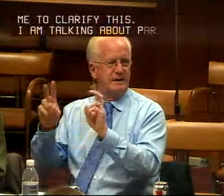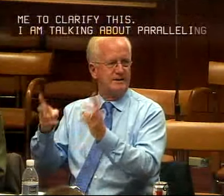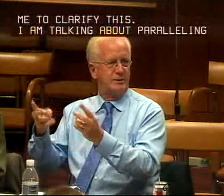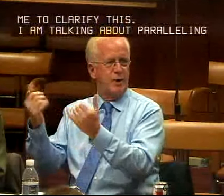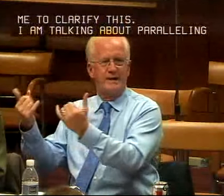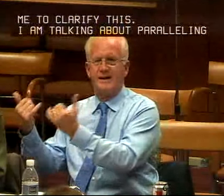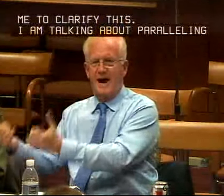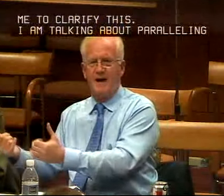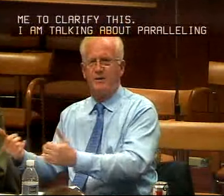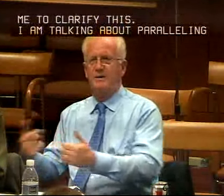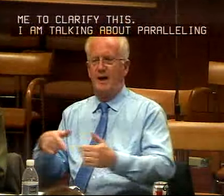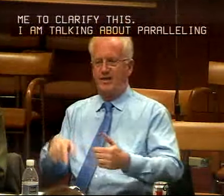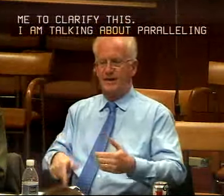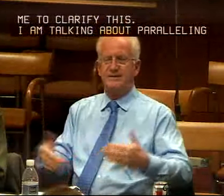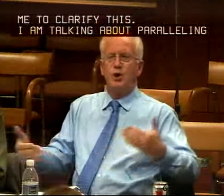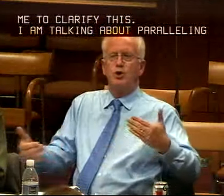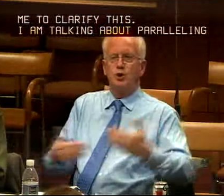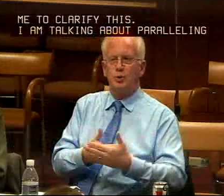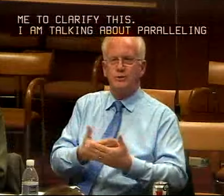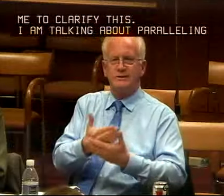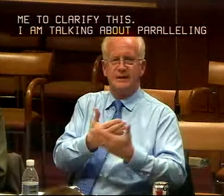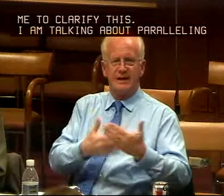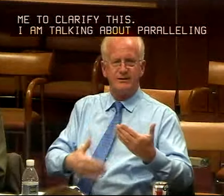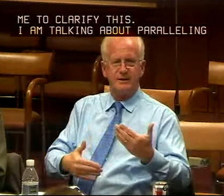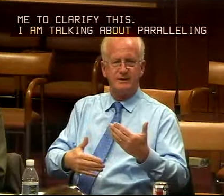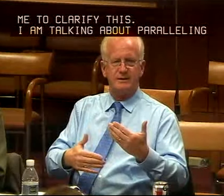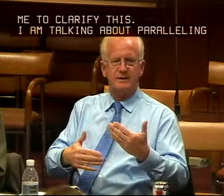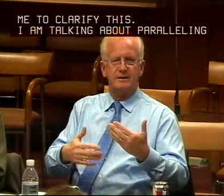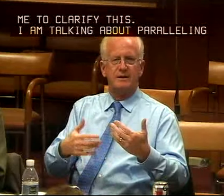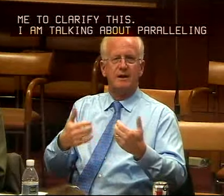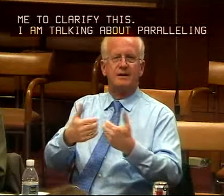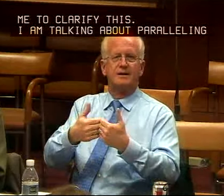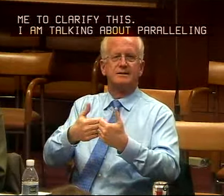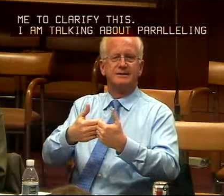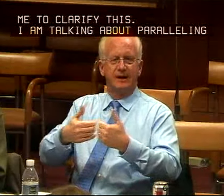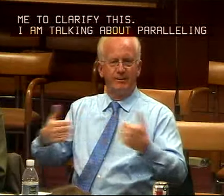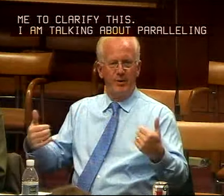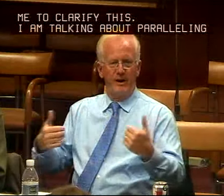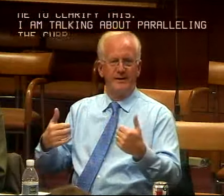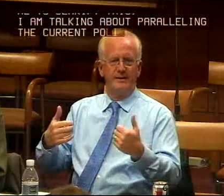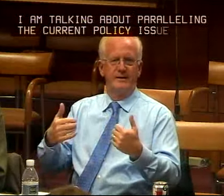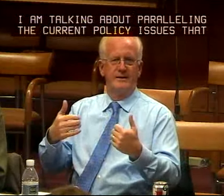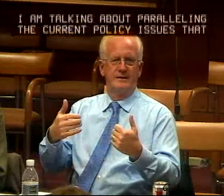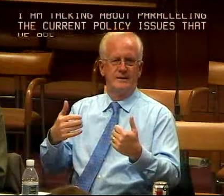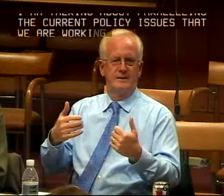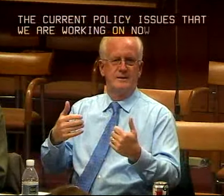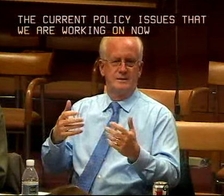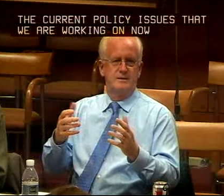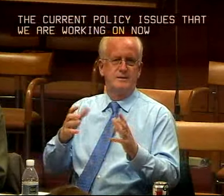the current policy issues that we're working on now and a new separate section.